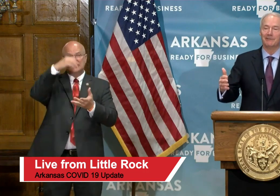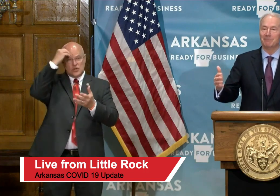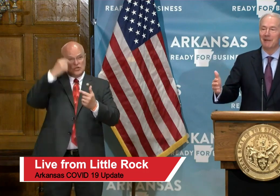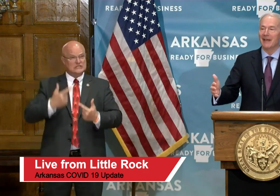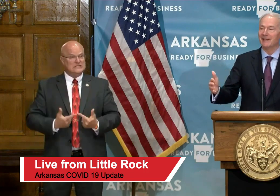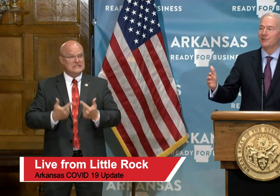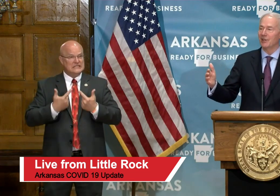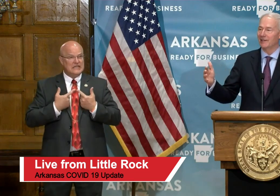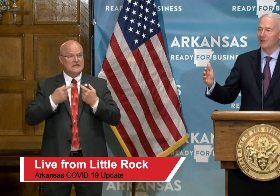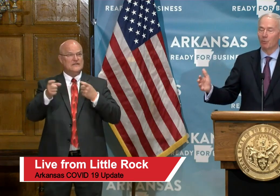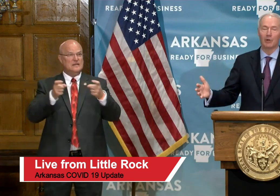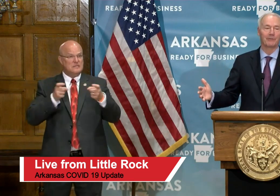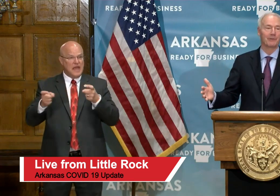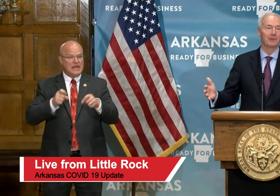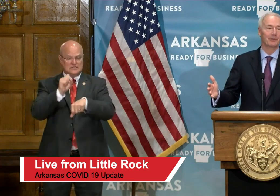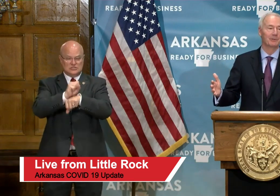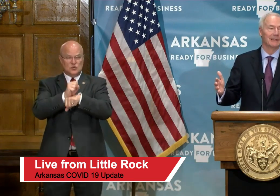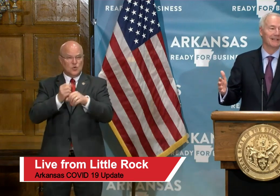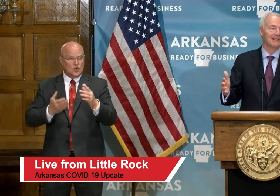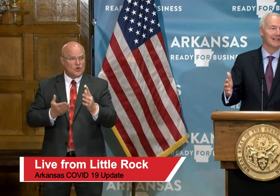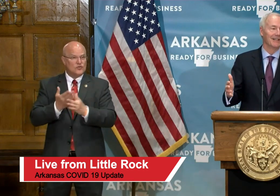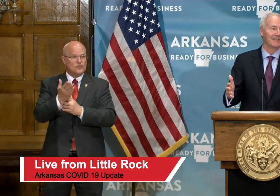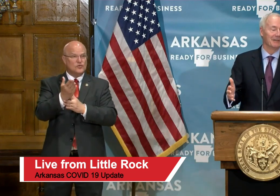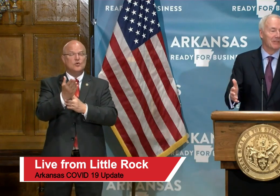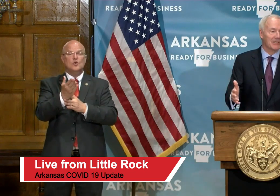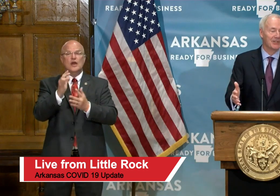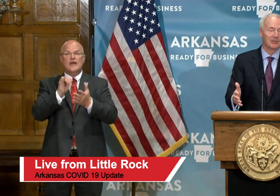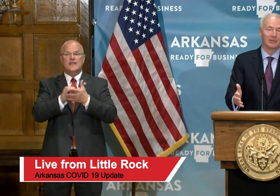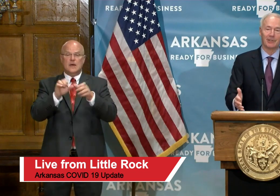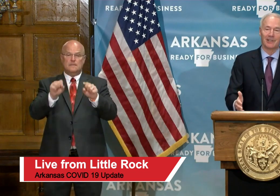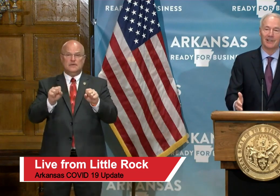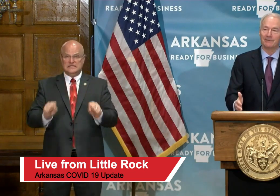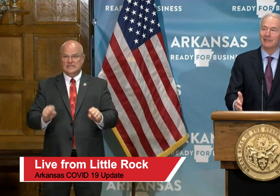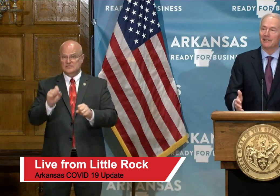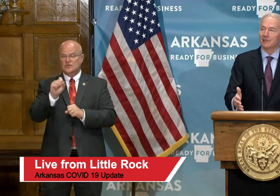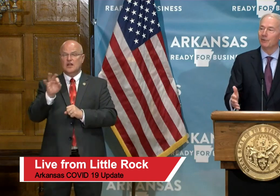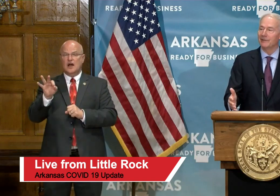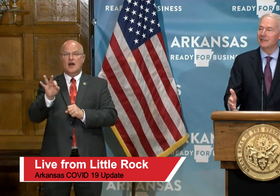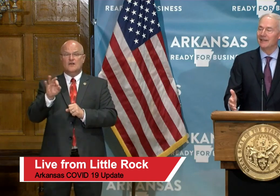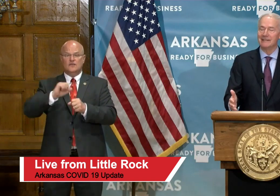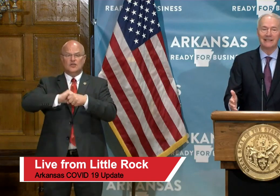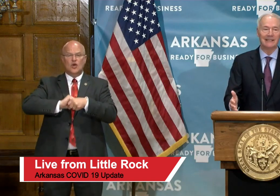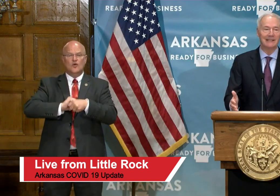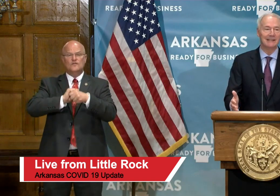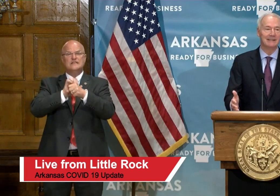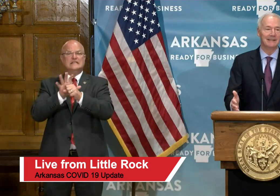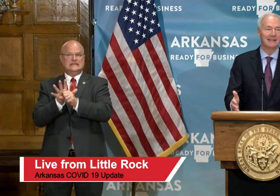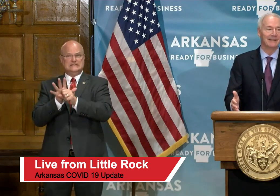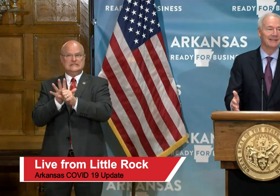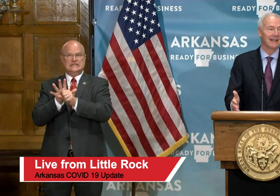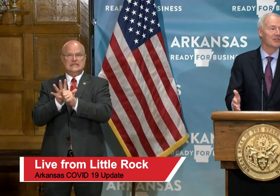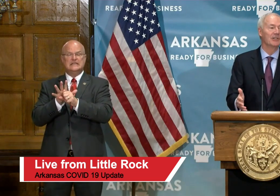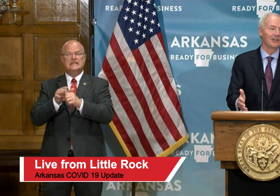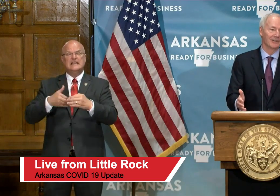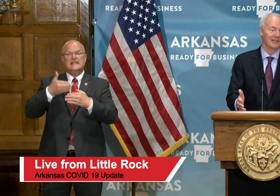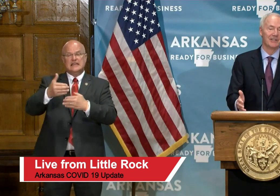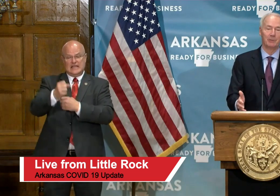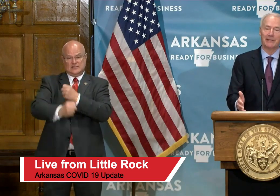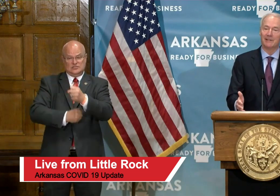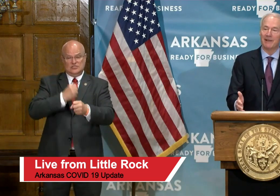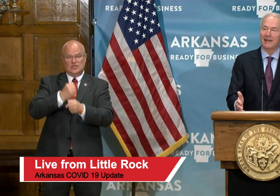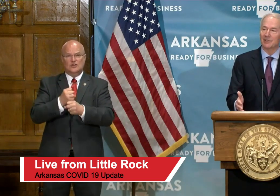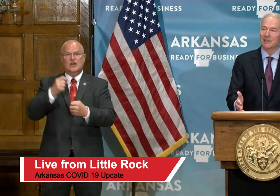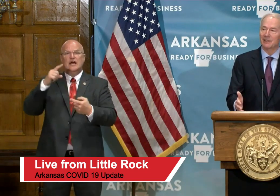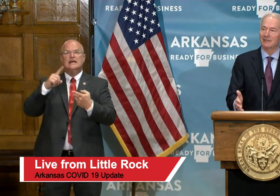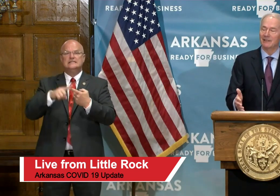to live and manage and to work through the potential of COVID-19 in the next year